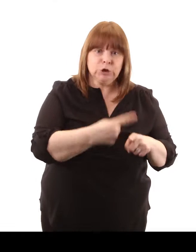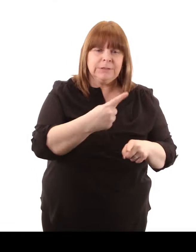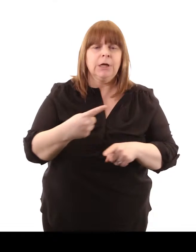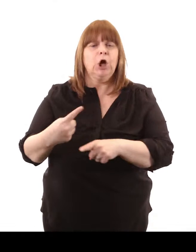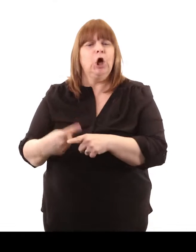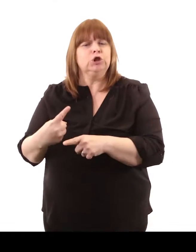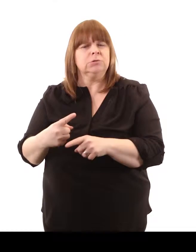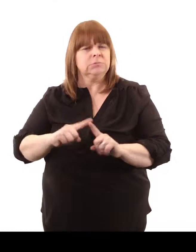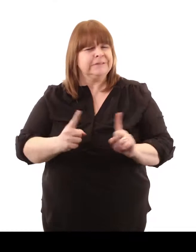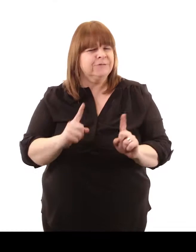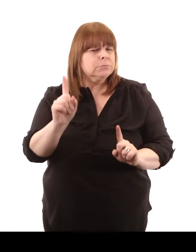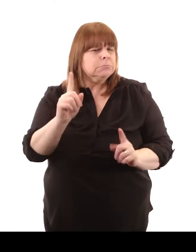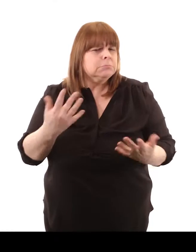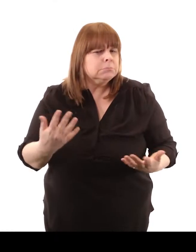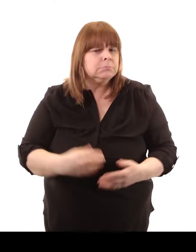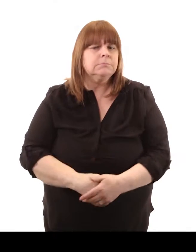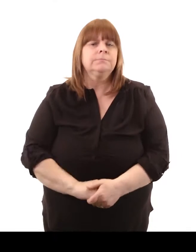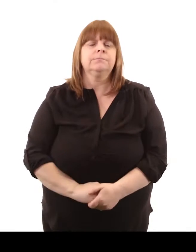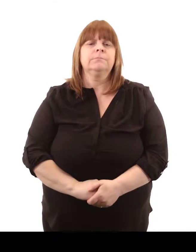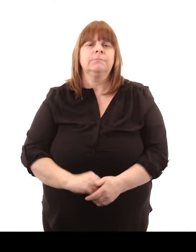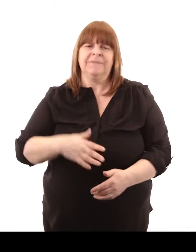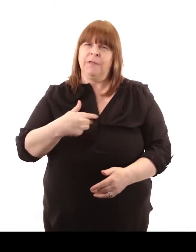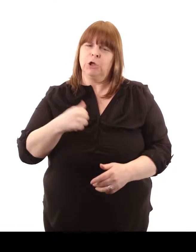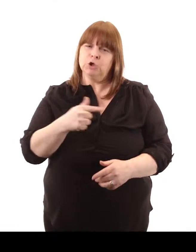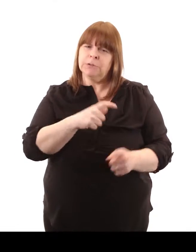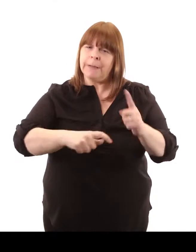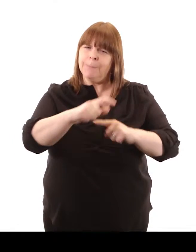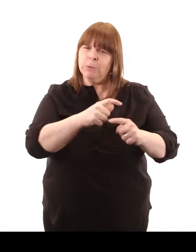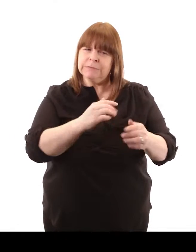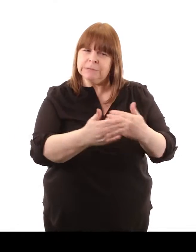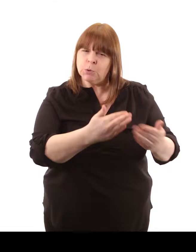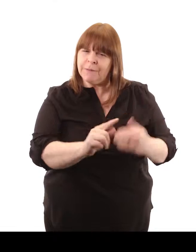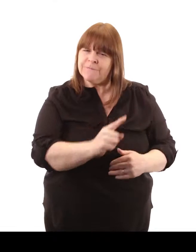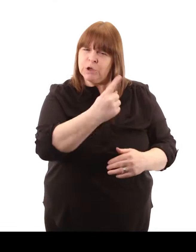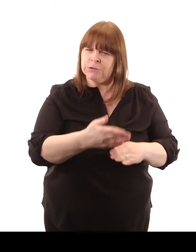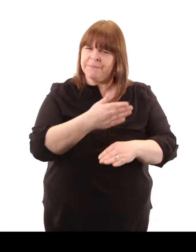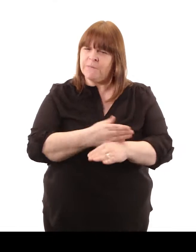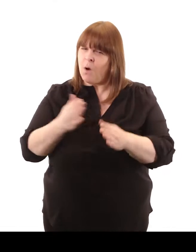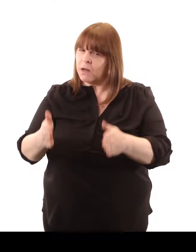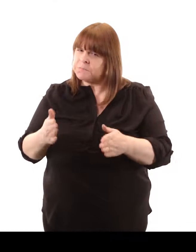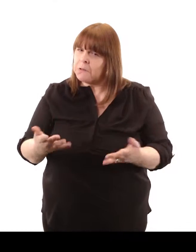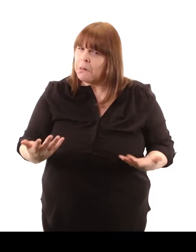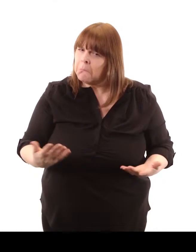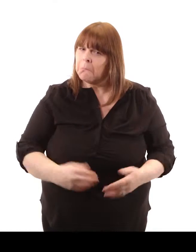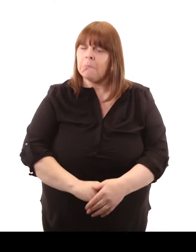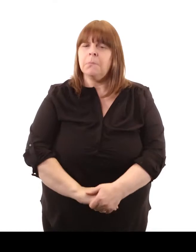an urgent care centre? Shouldn't we be sorting out community health services before hospitals?